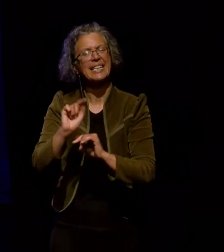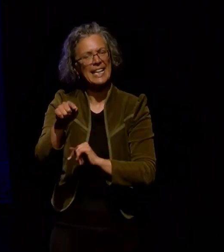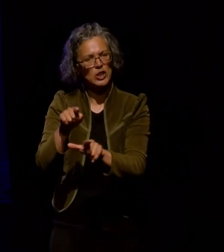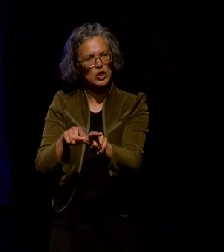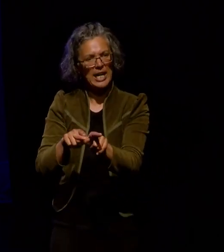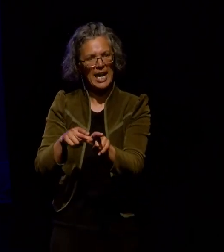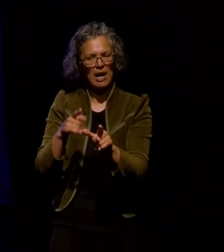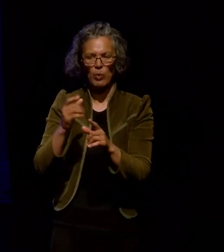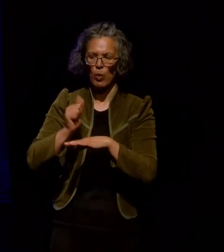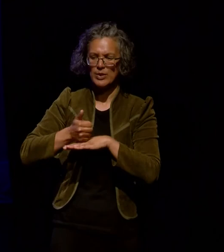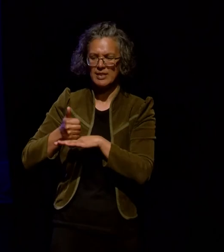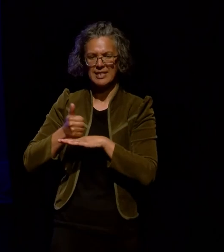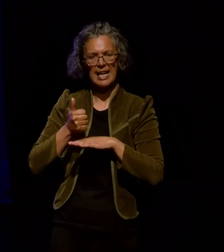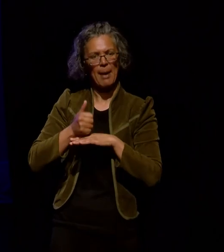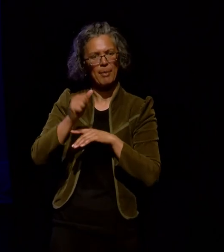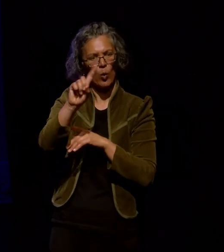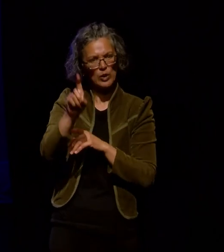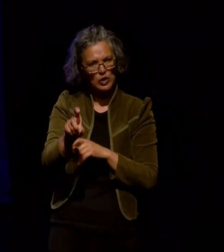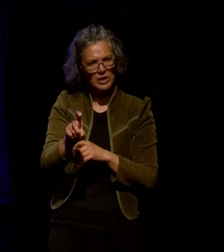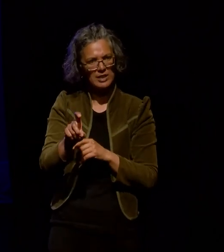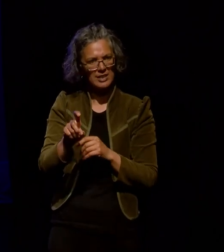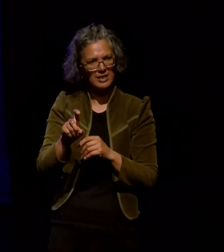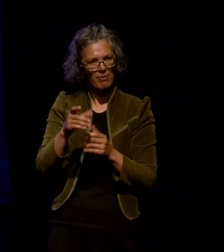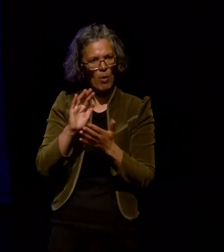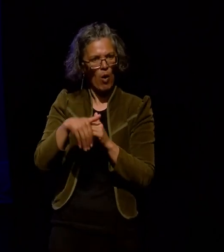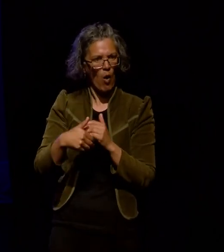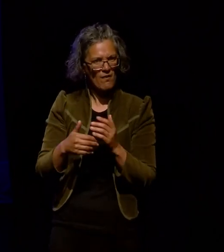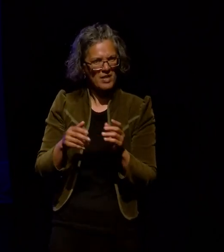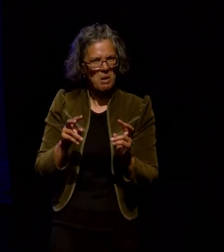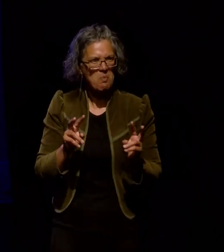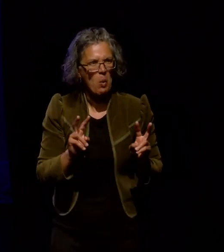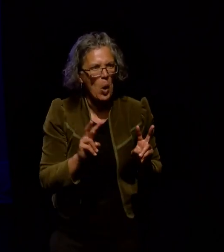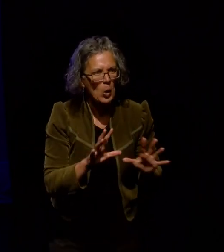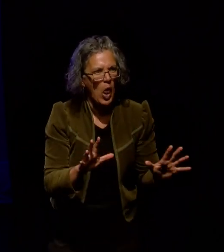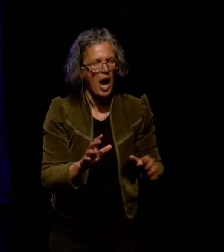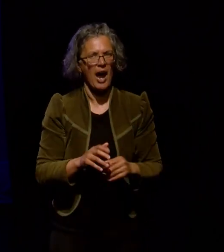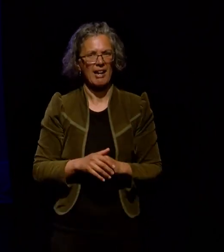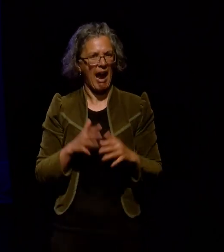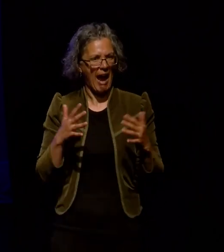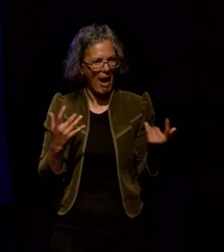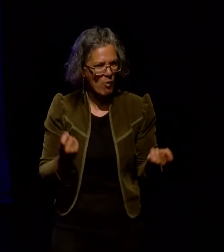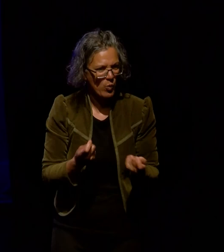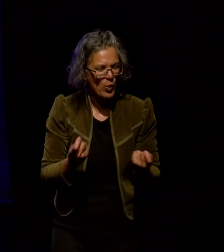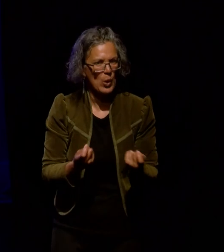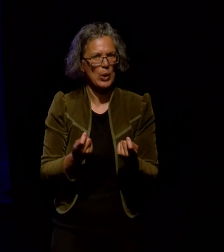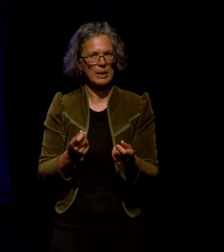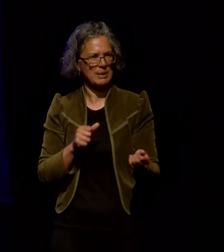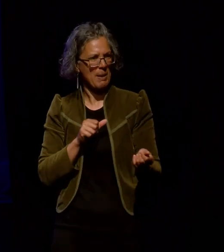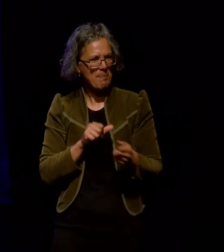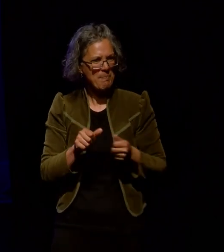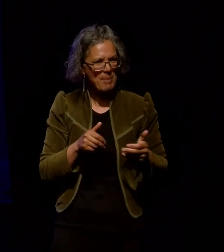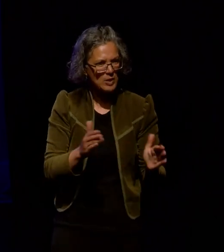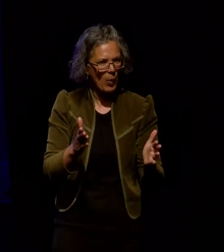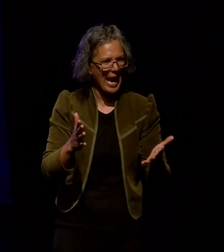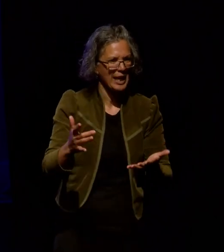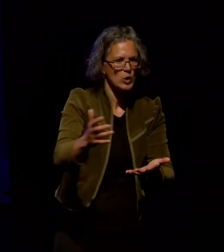design questions and challenges, like what is it going to look like, how's it going to work, how best to connect these collections